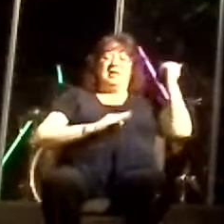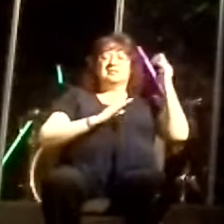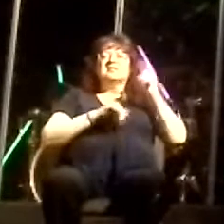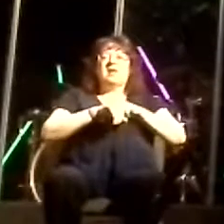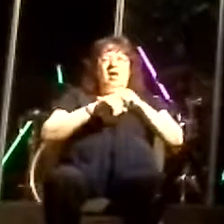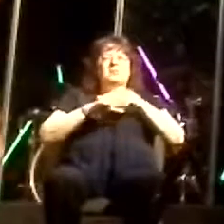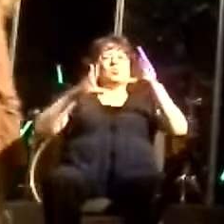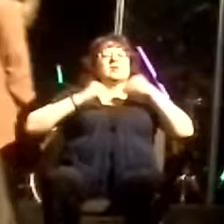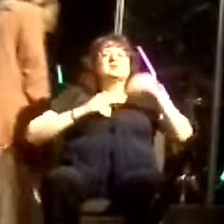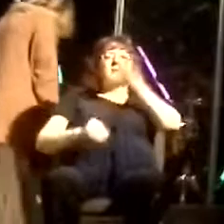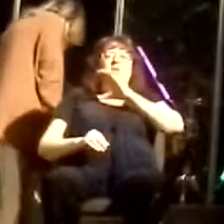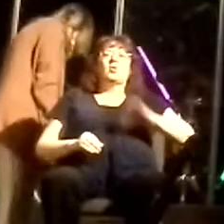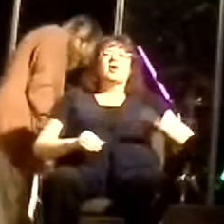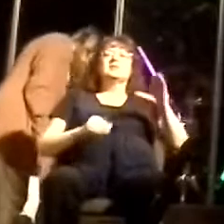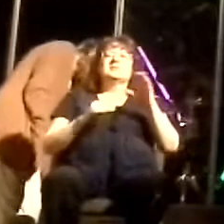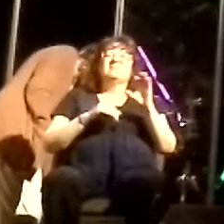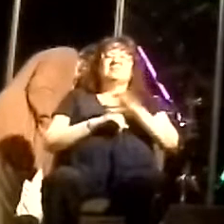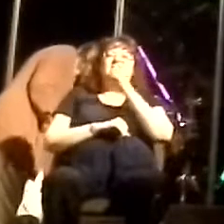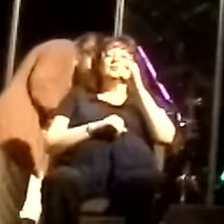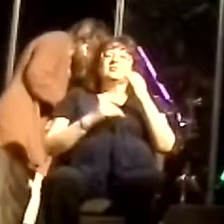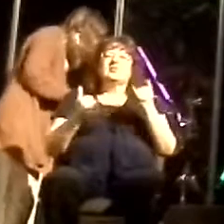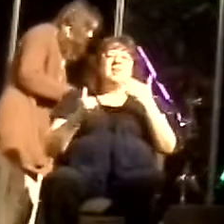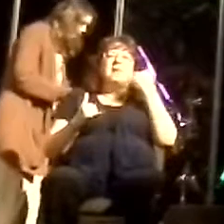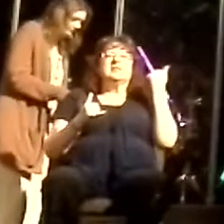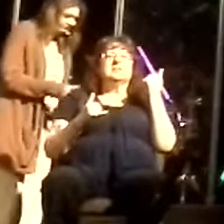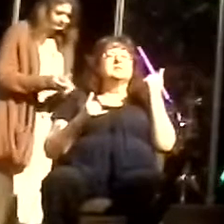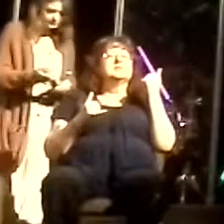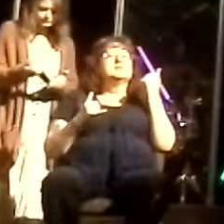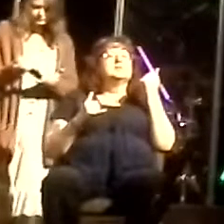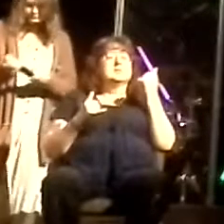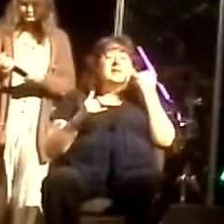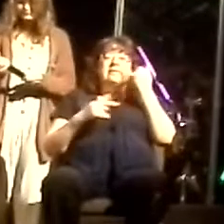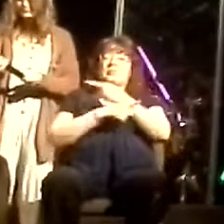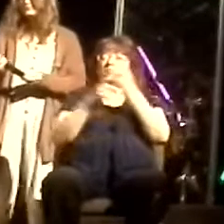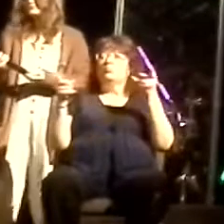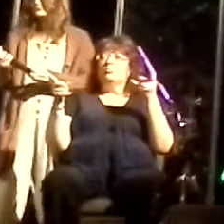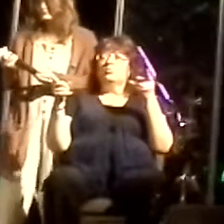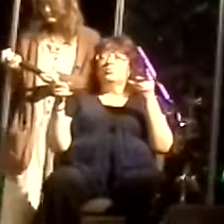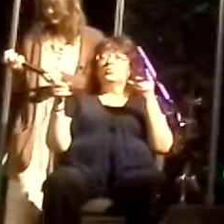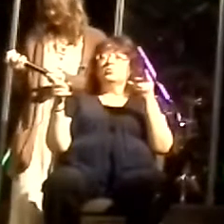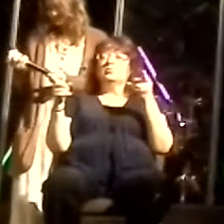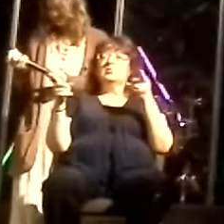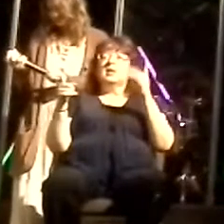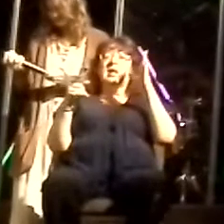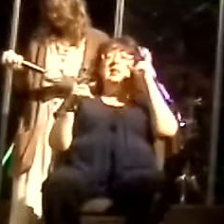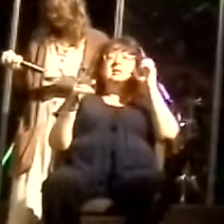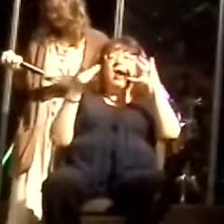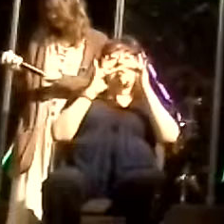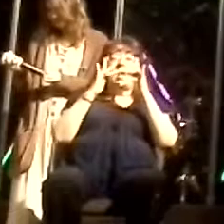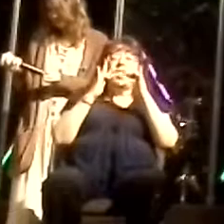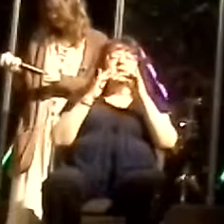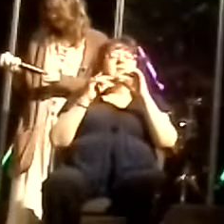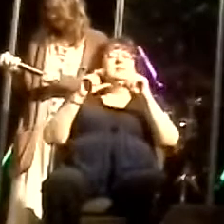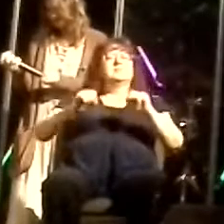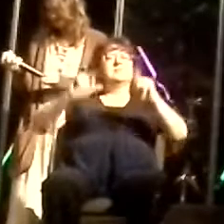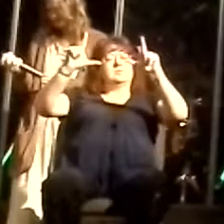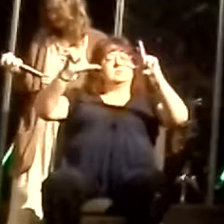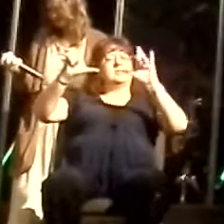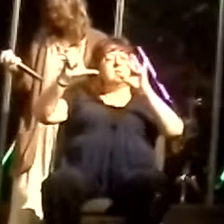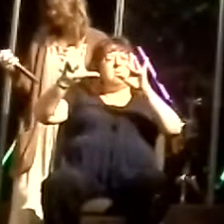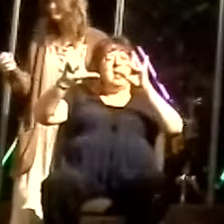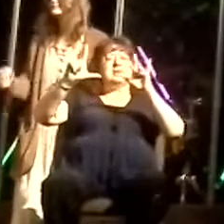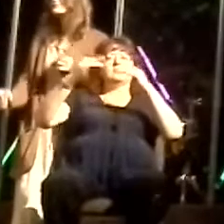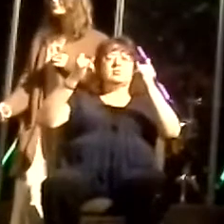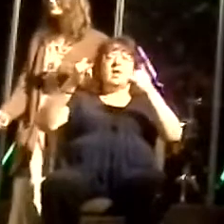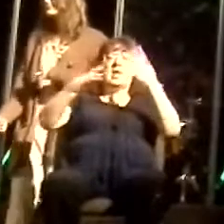to receive Christ than on Easter. So if that's you today, listening online, there's a little button that came up on your screen